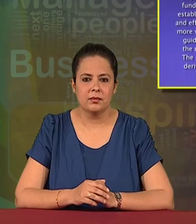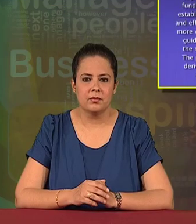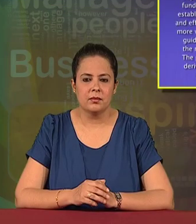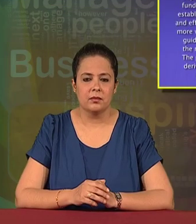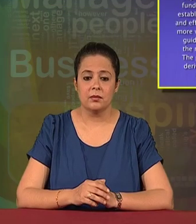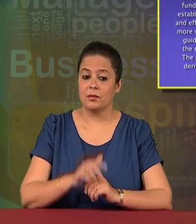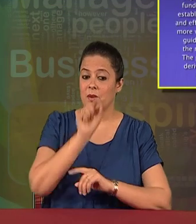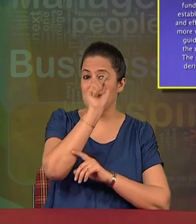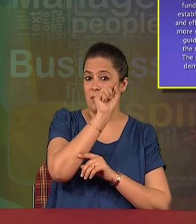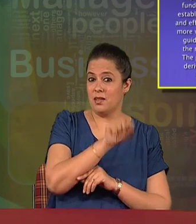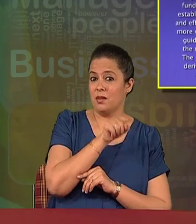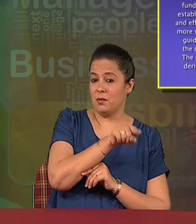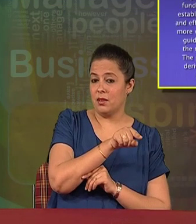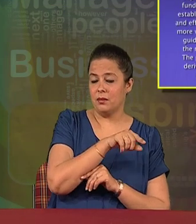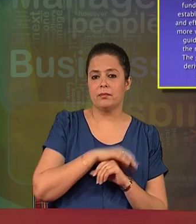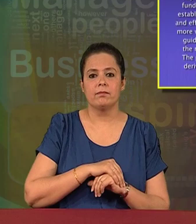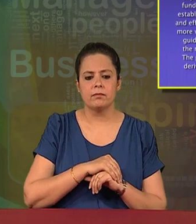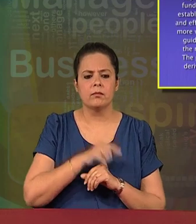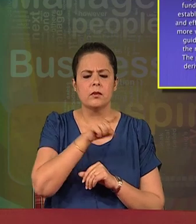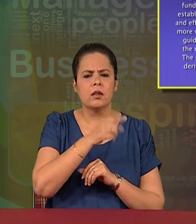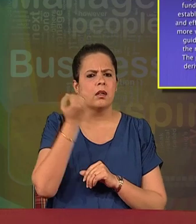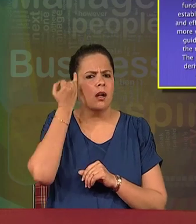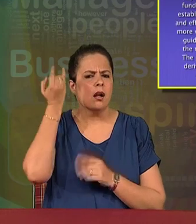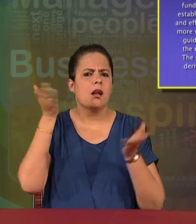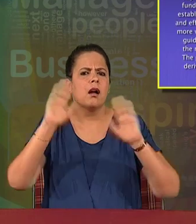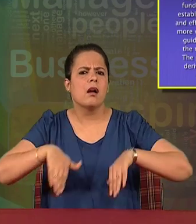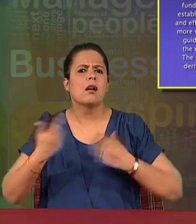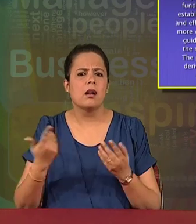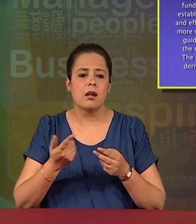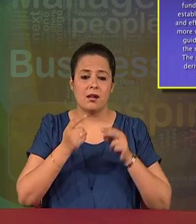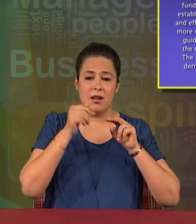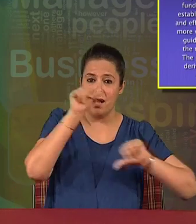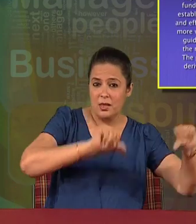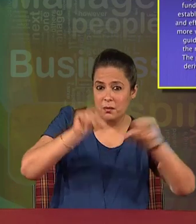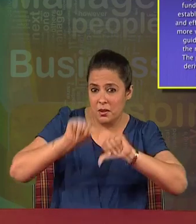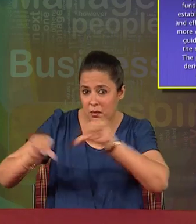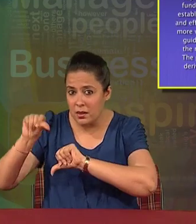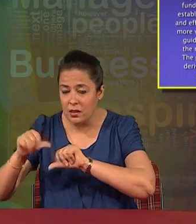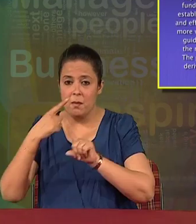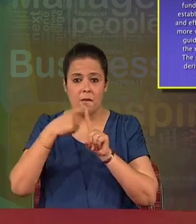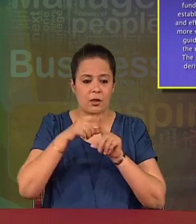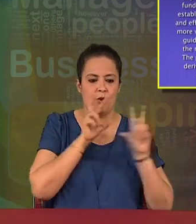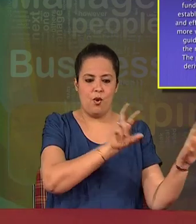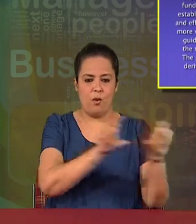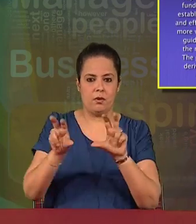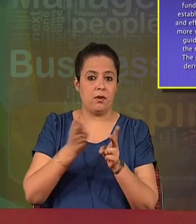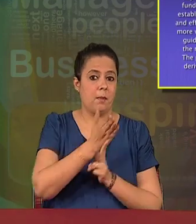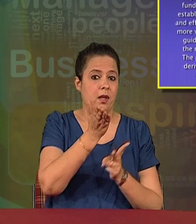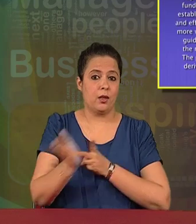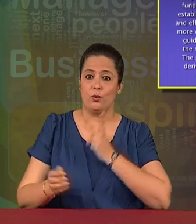The principles of management are derived through experimentation and observation method.